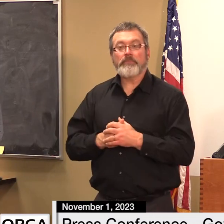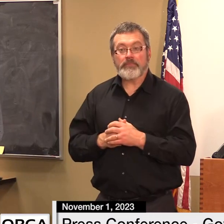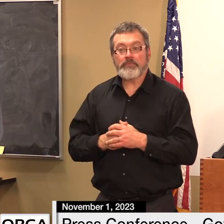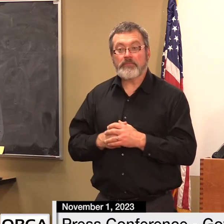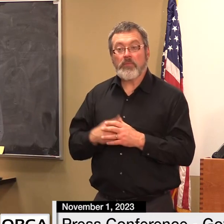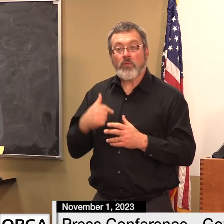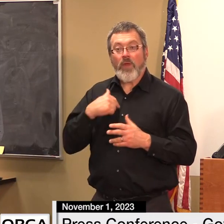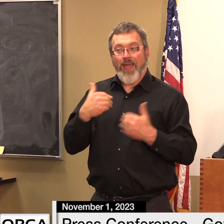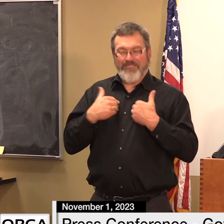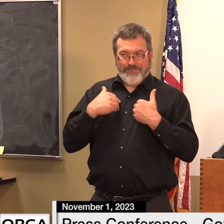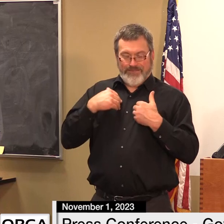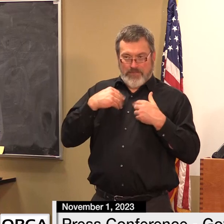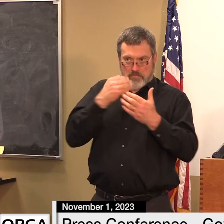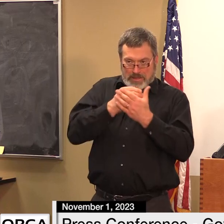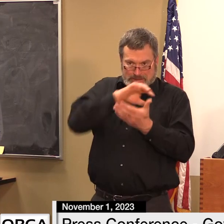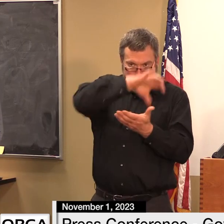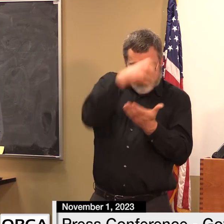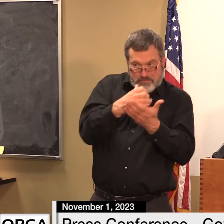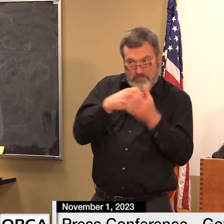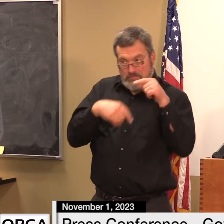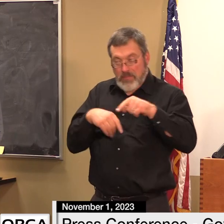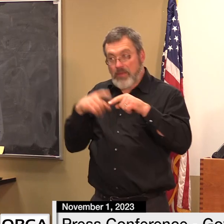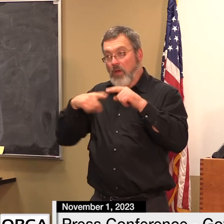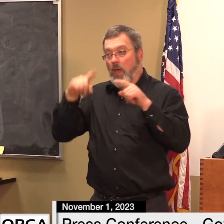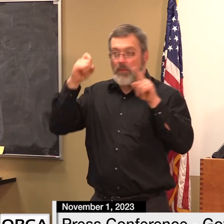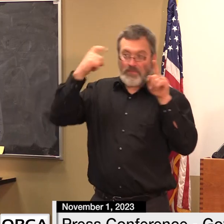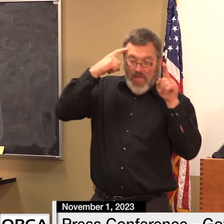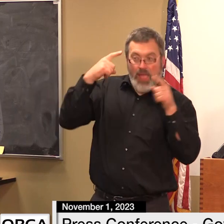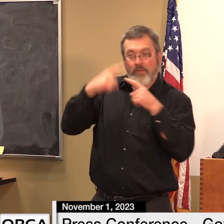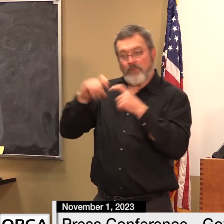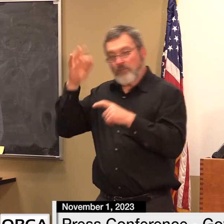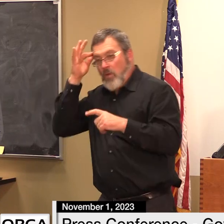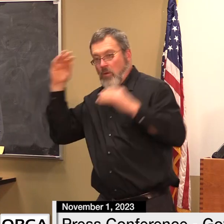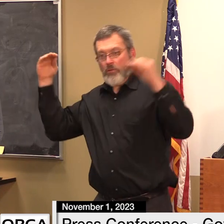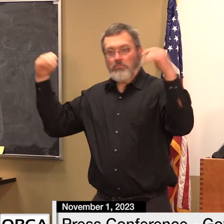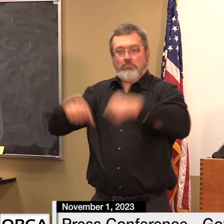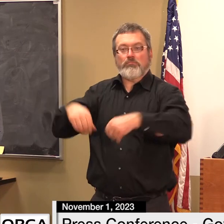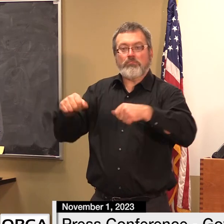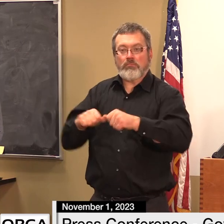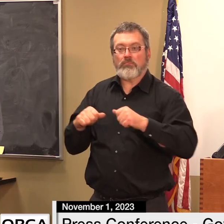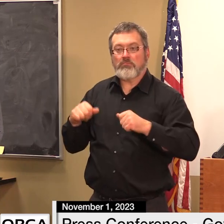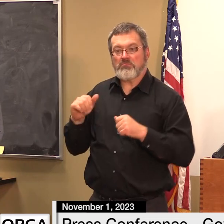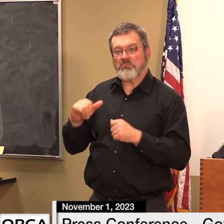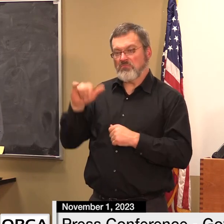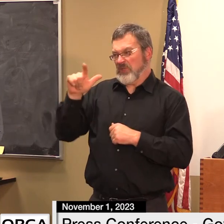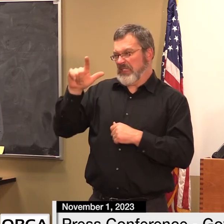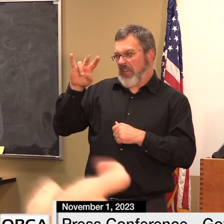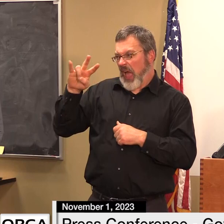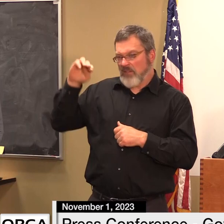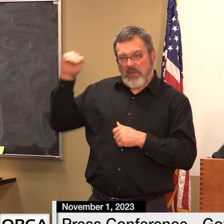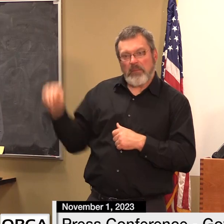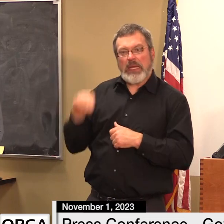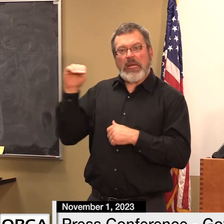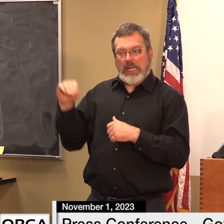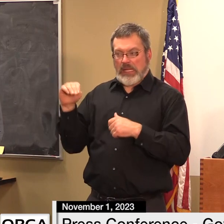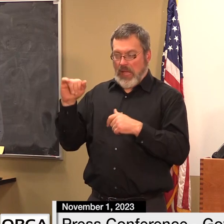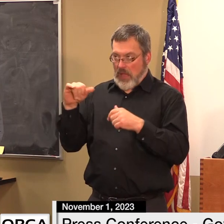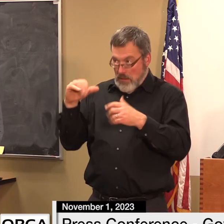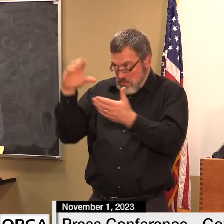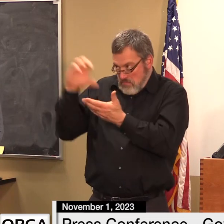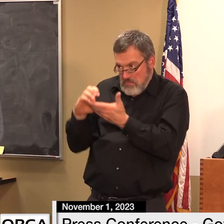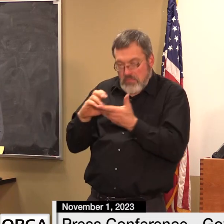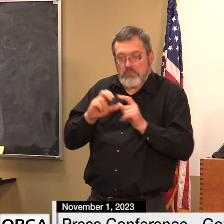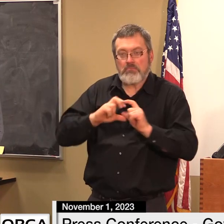lower income households each year. This year, $27 million are granted out to weatherize over